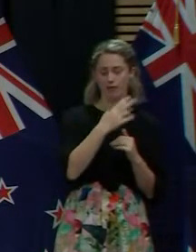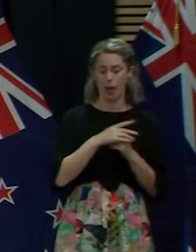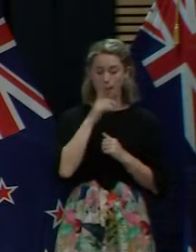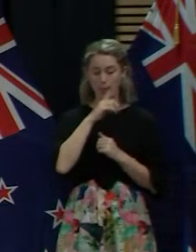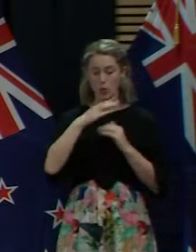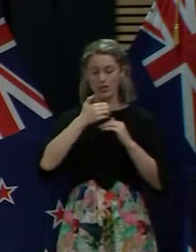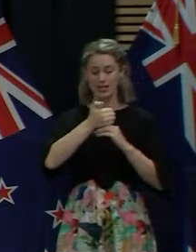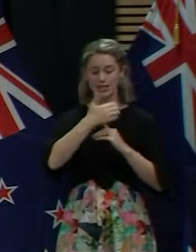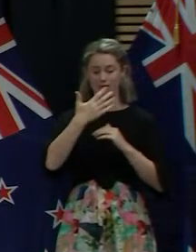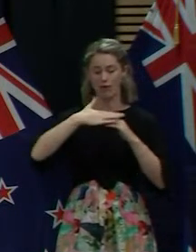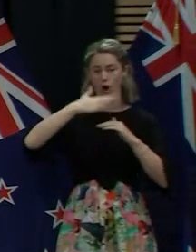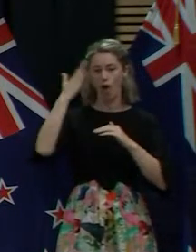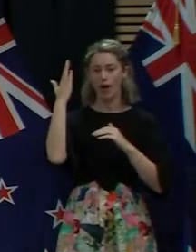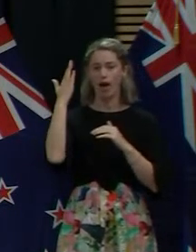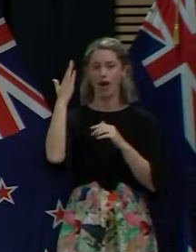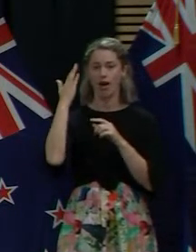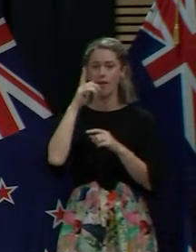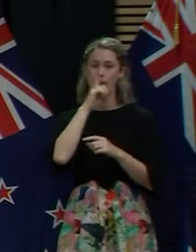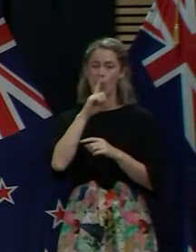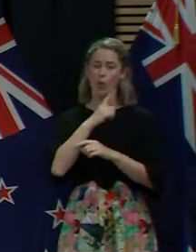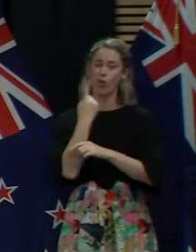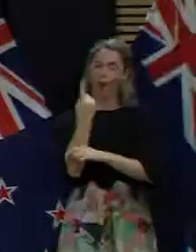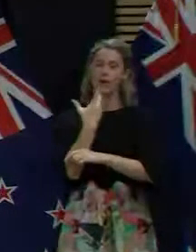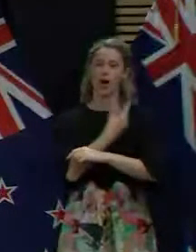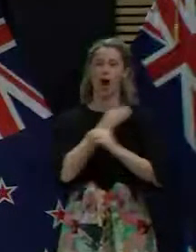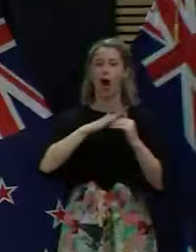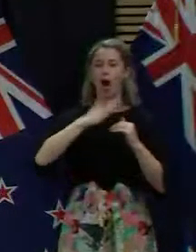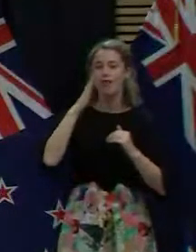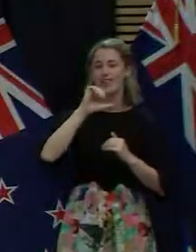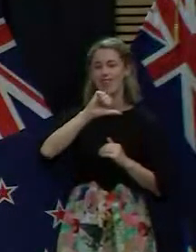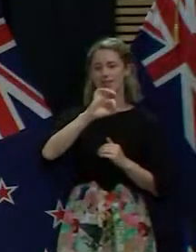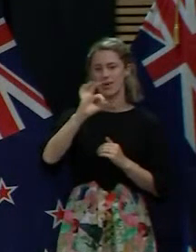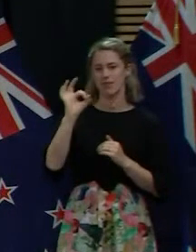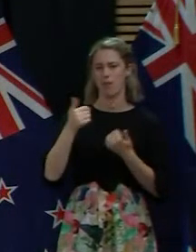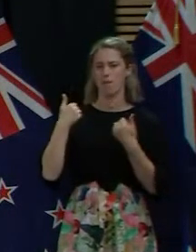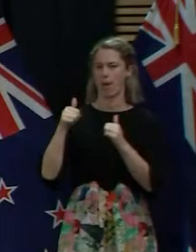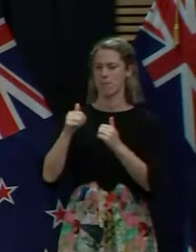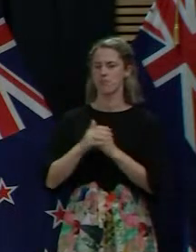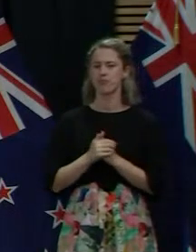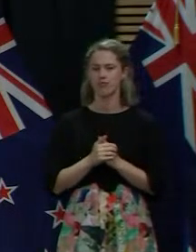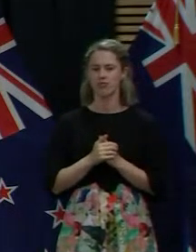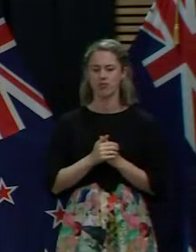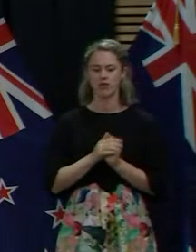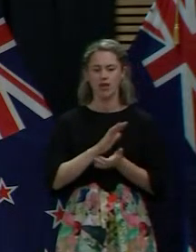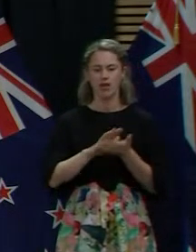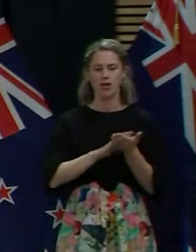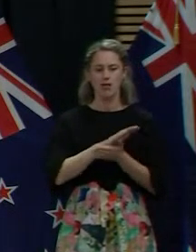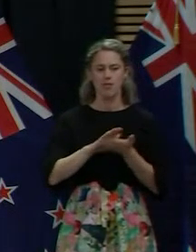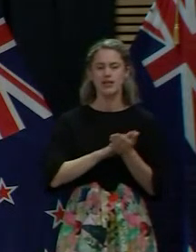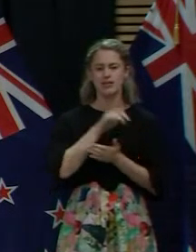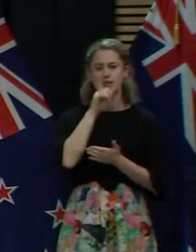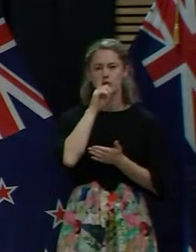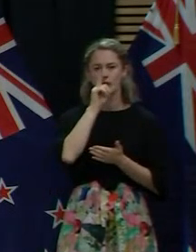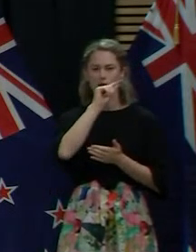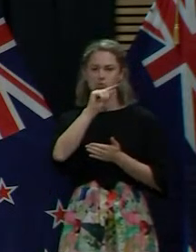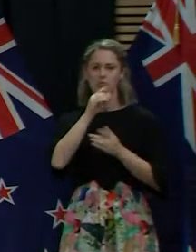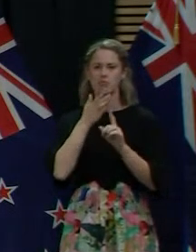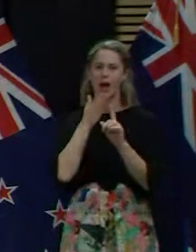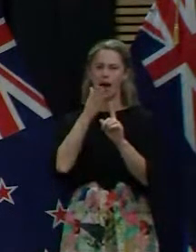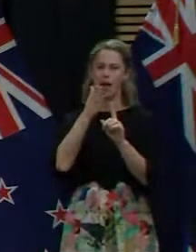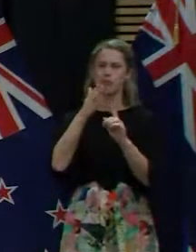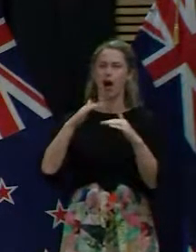65, the proportion of people with at least one dose is now up over 90%. The rate of uptake suggests that we could aim really high, approaching well